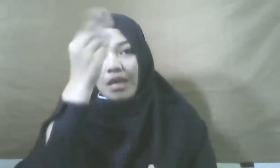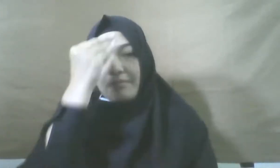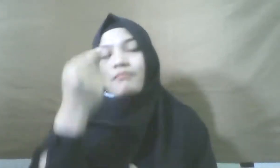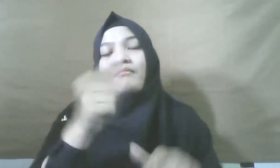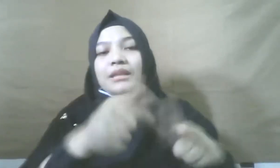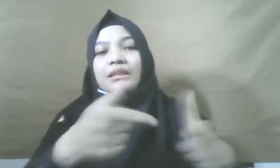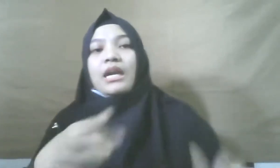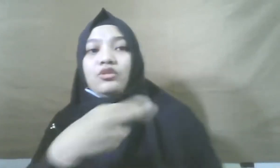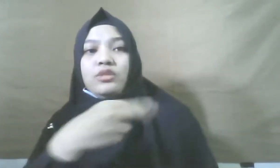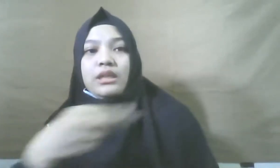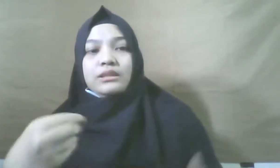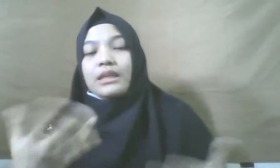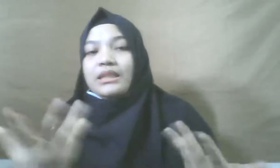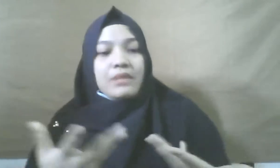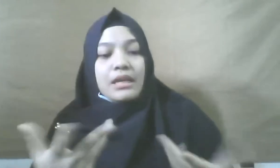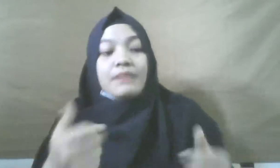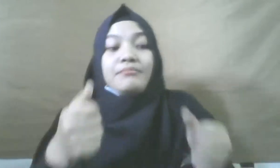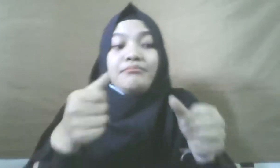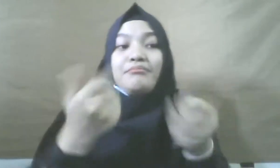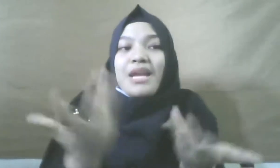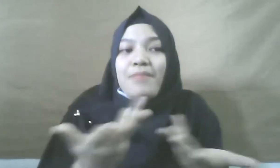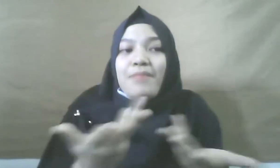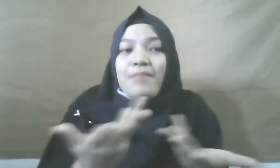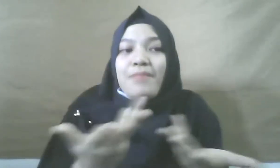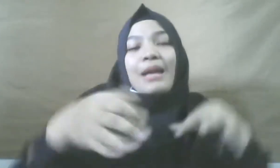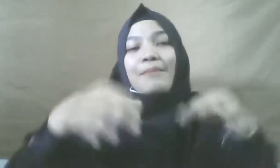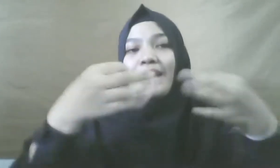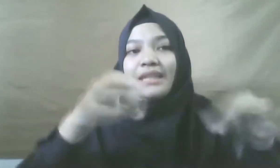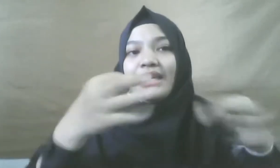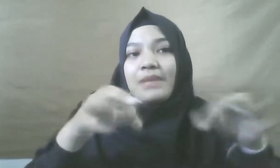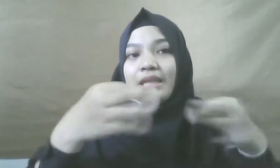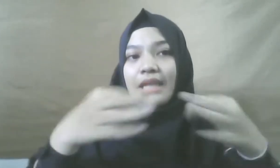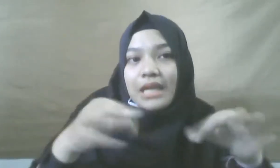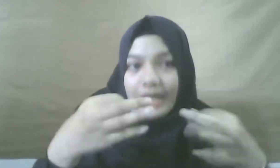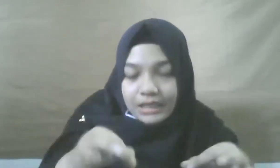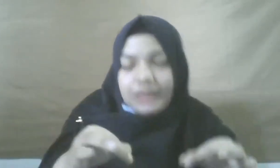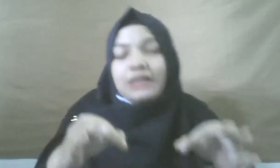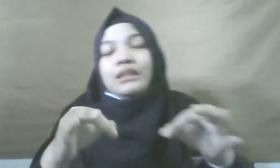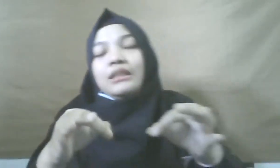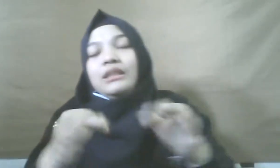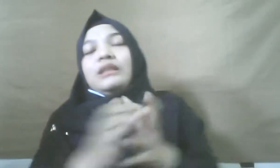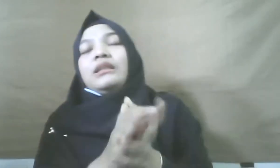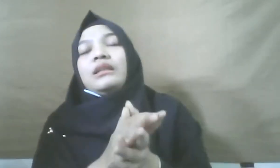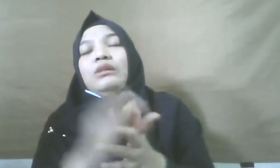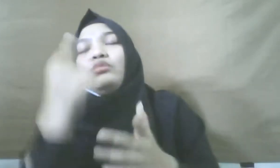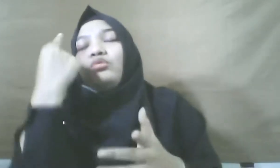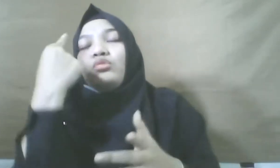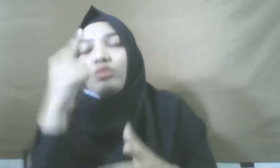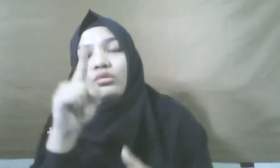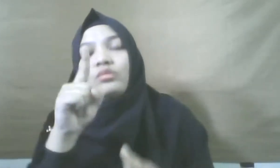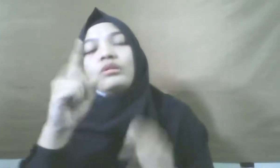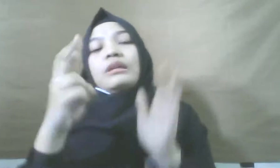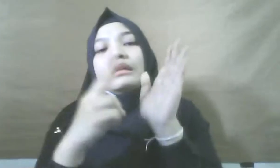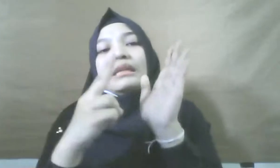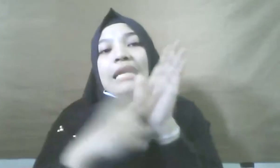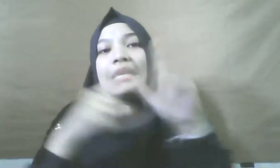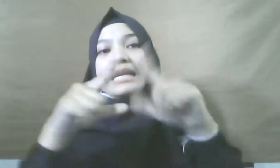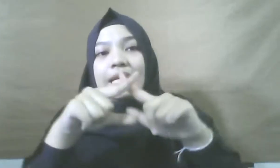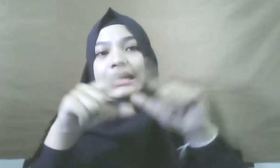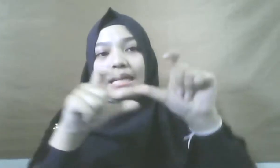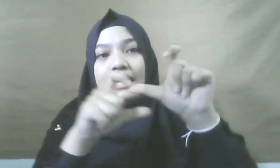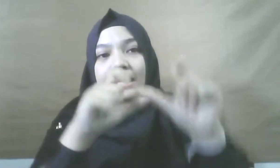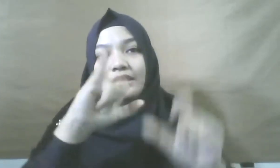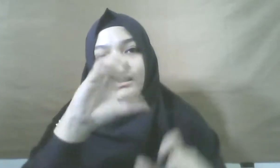the materials that are prepared at the national level for distribution throughout the